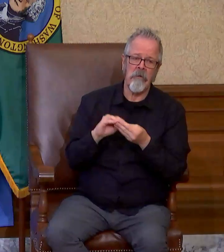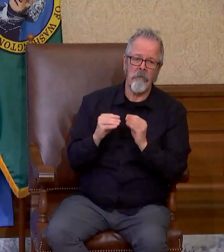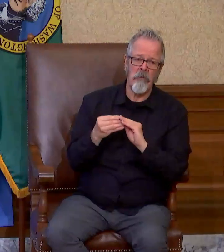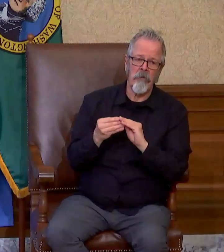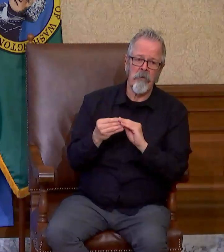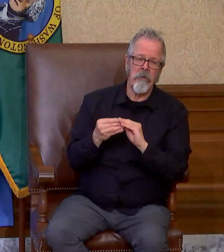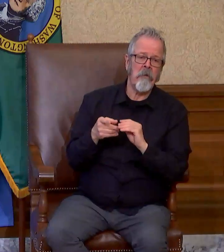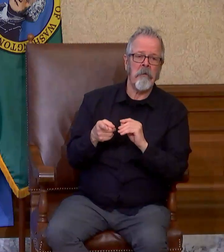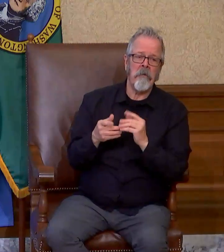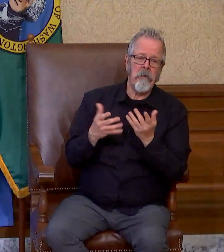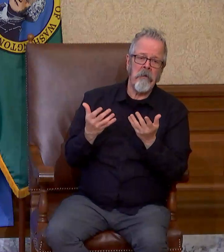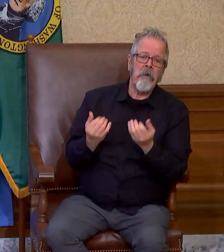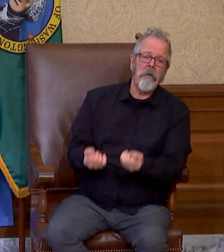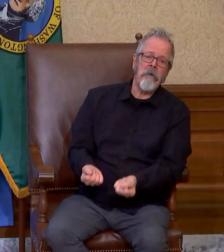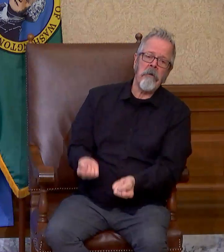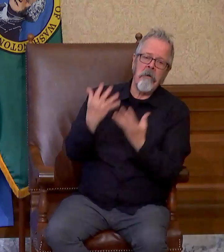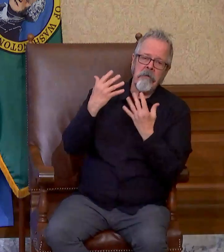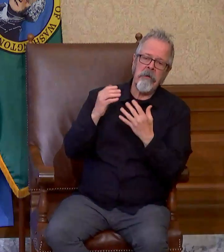talk about that?